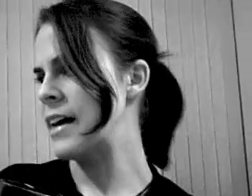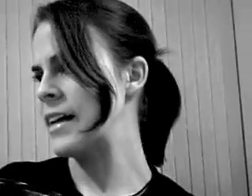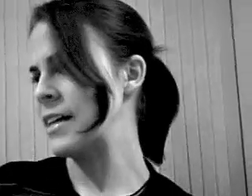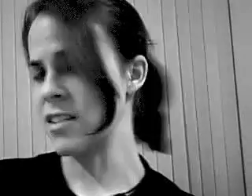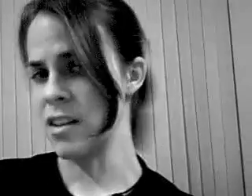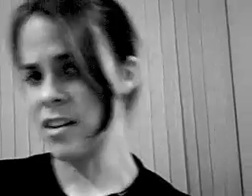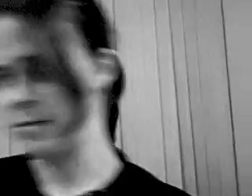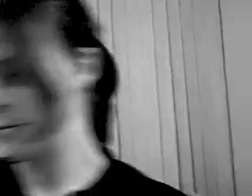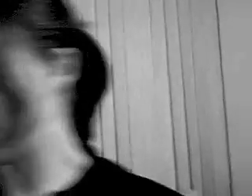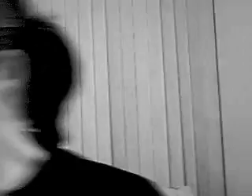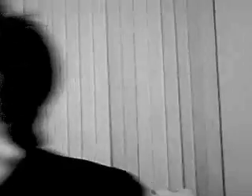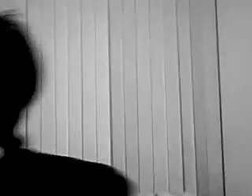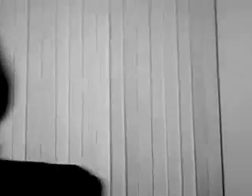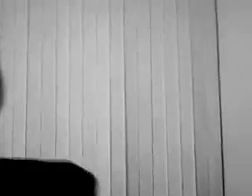Ah, it's good.